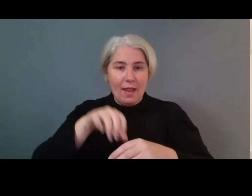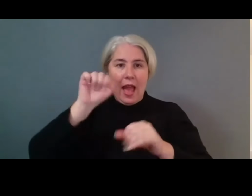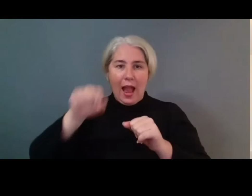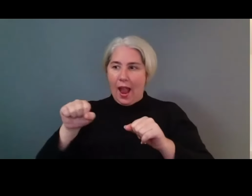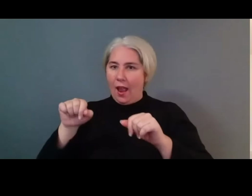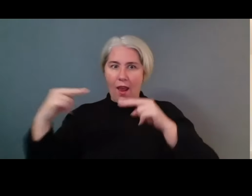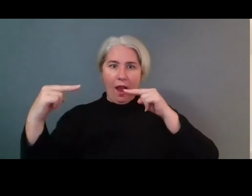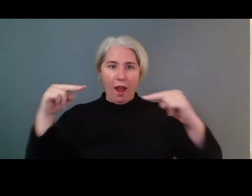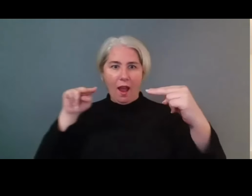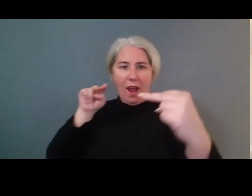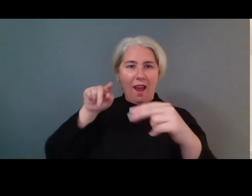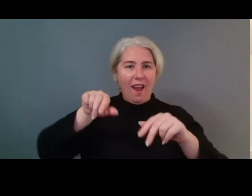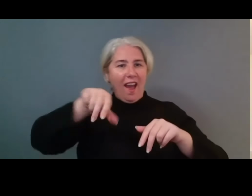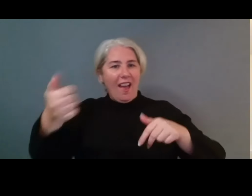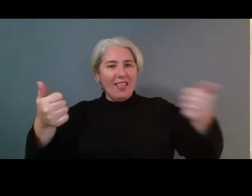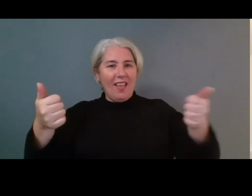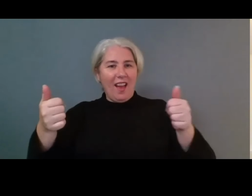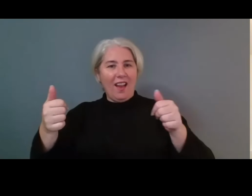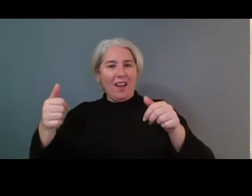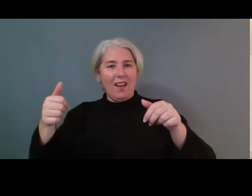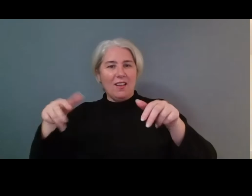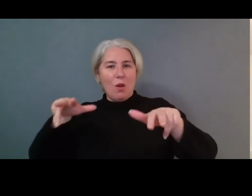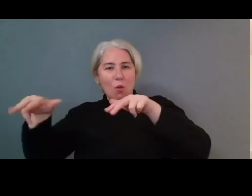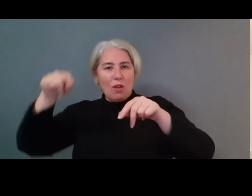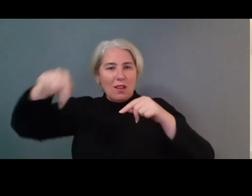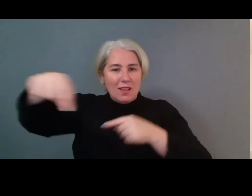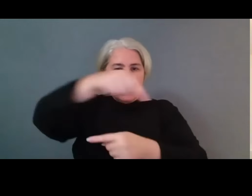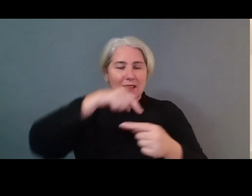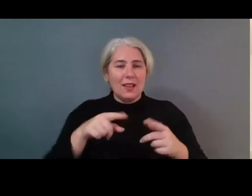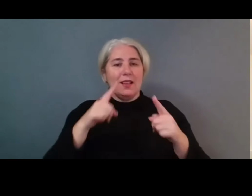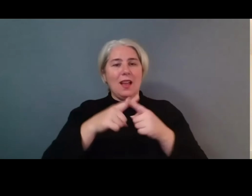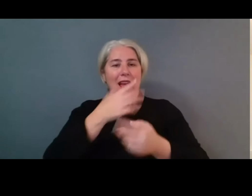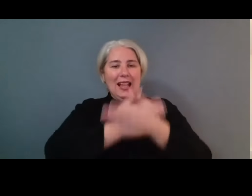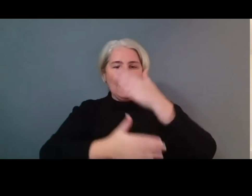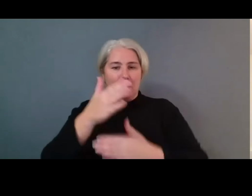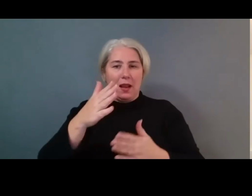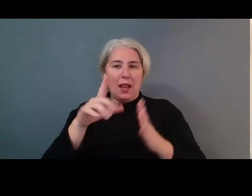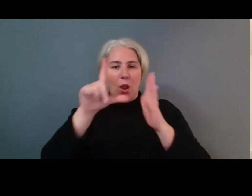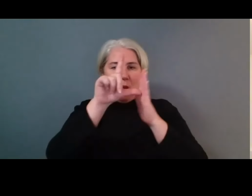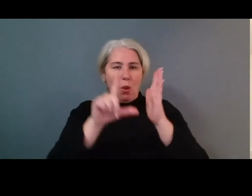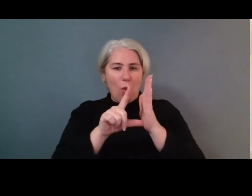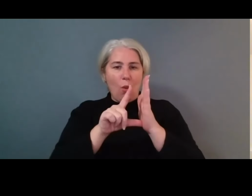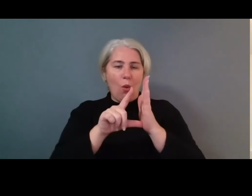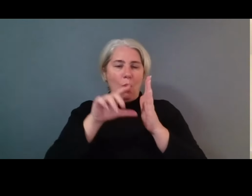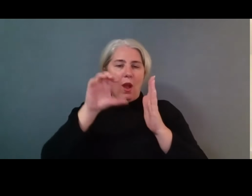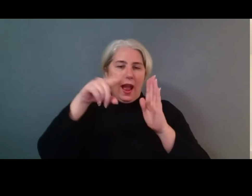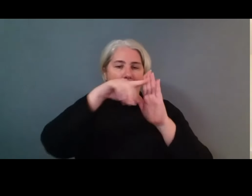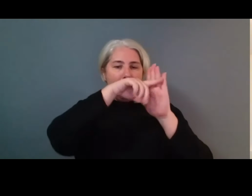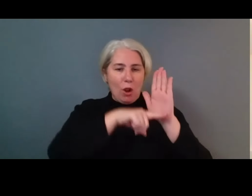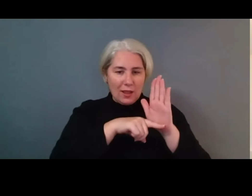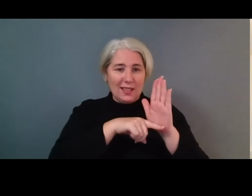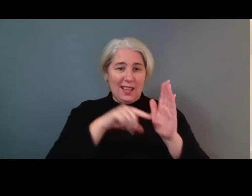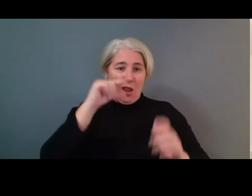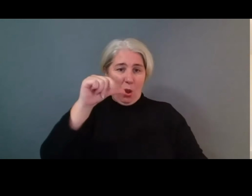projects along with the Center for Disability Law and Policy at Galway University. We